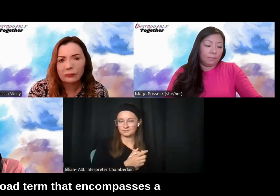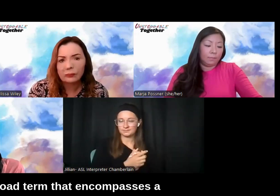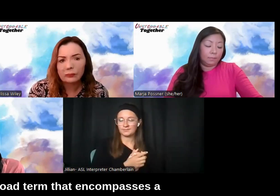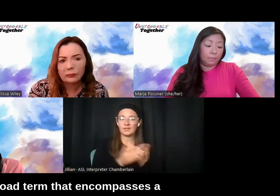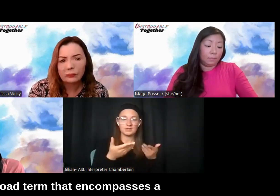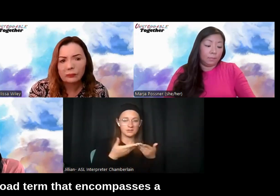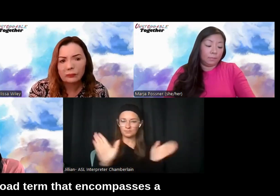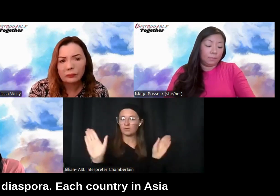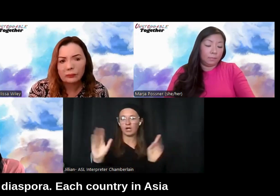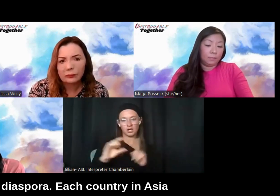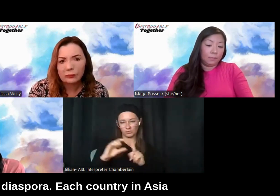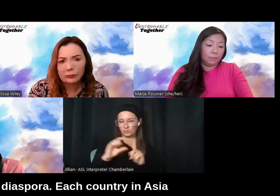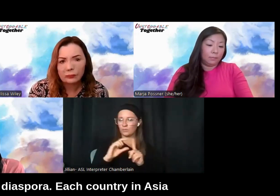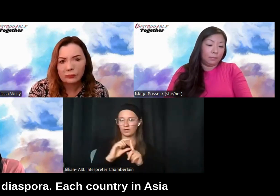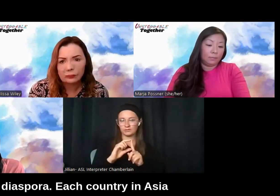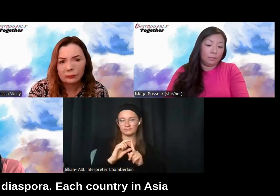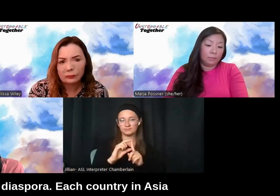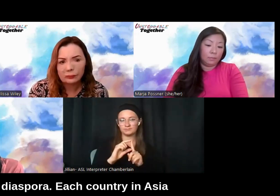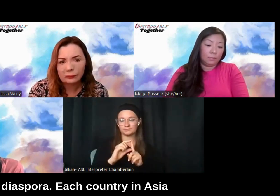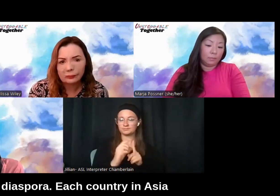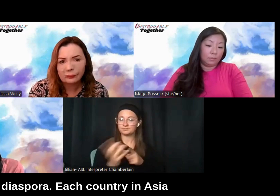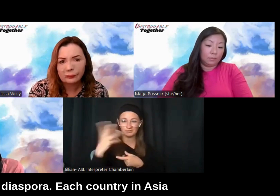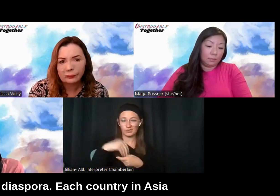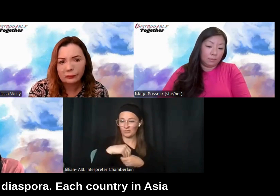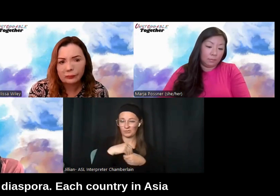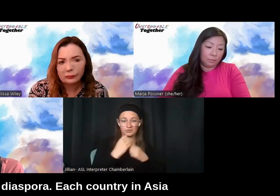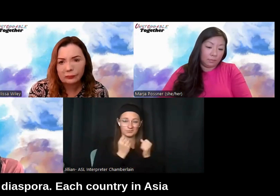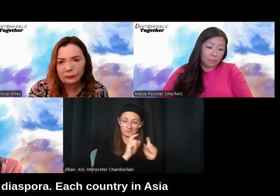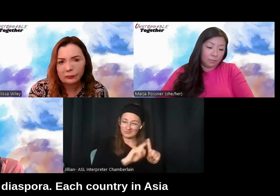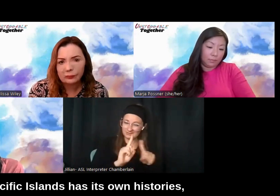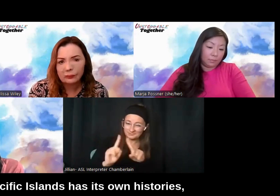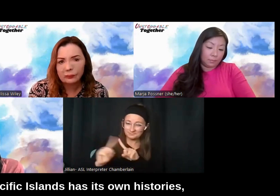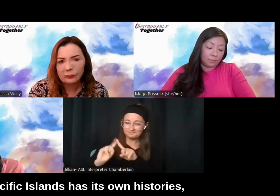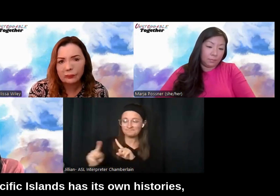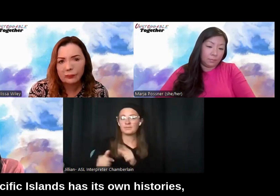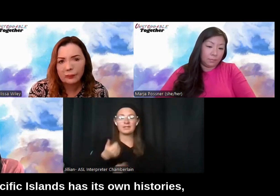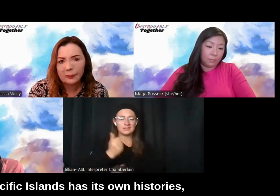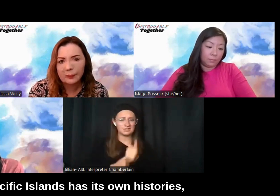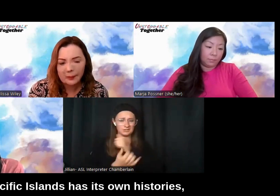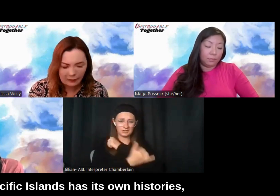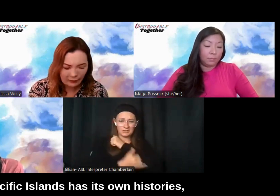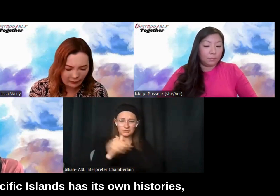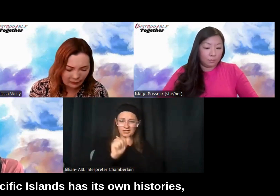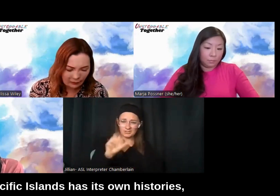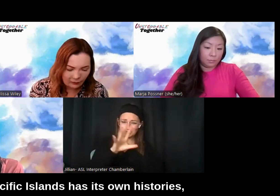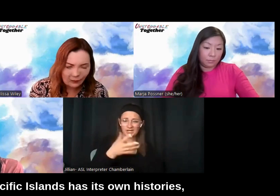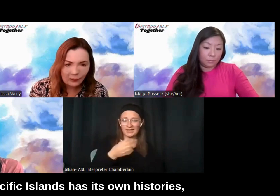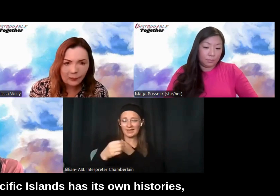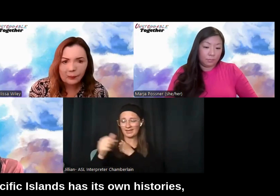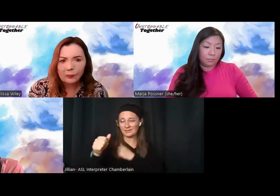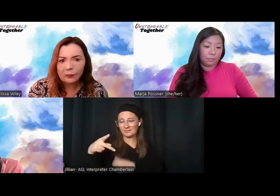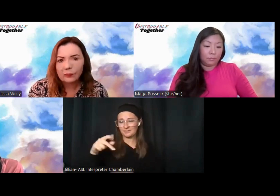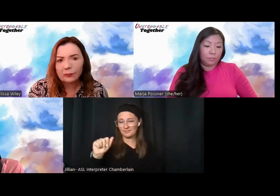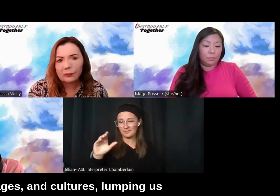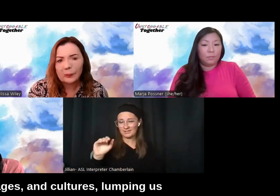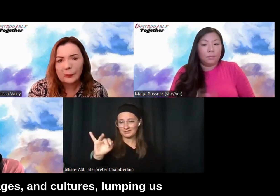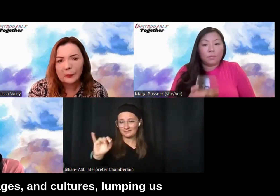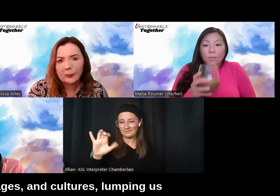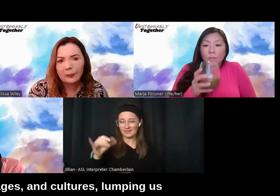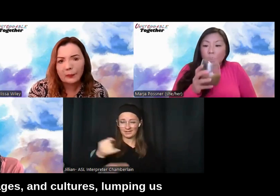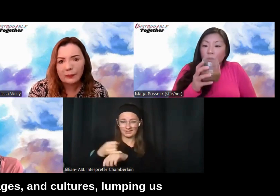term that encompasses a diverse diaspora. Each country in Asia and the Pacific Islands has its own